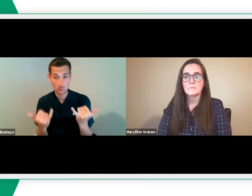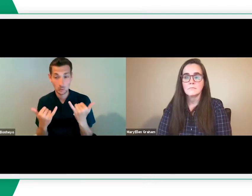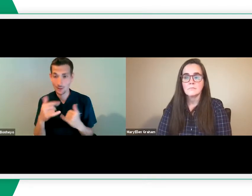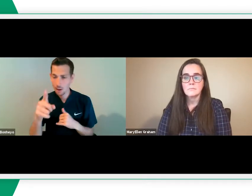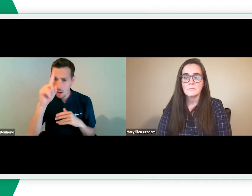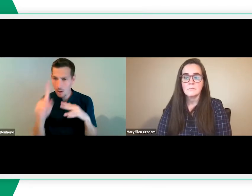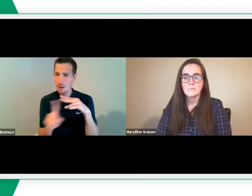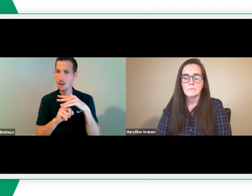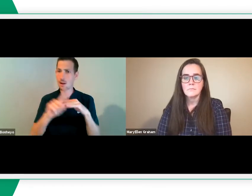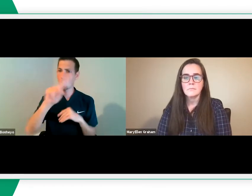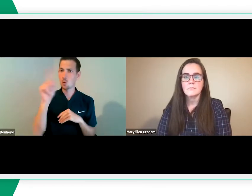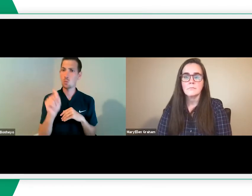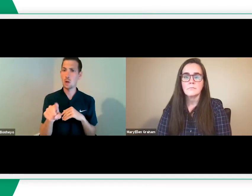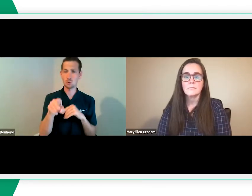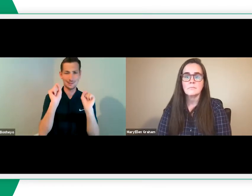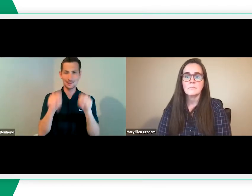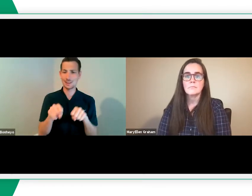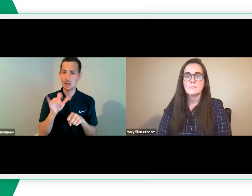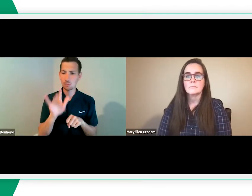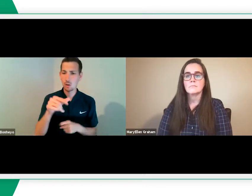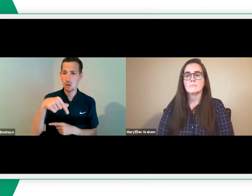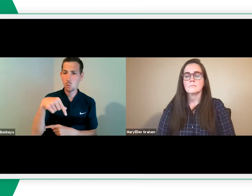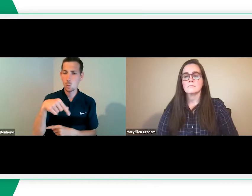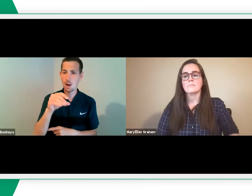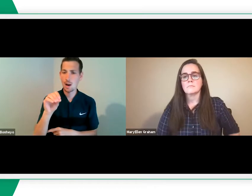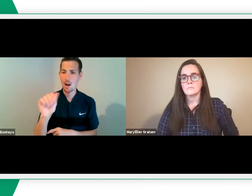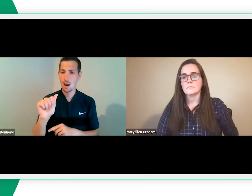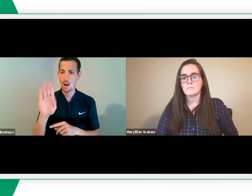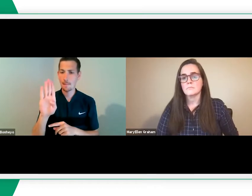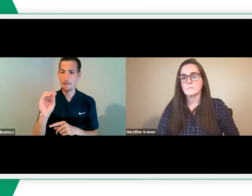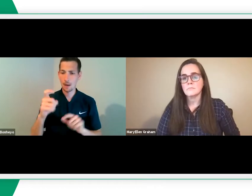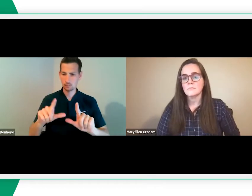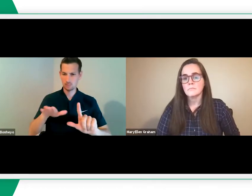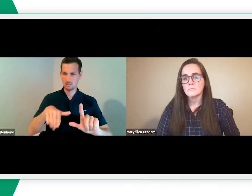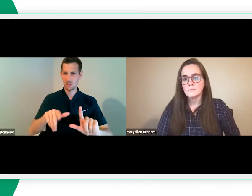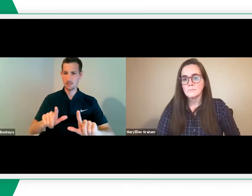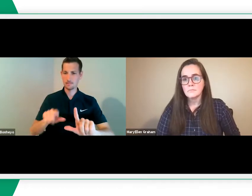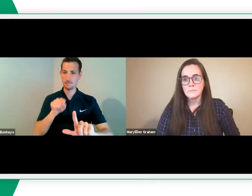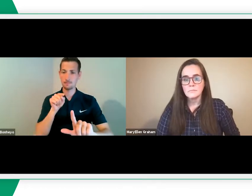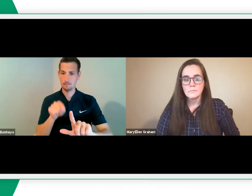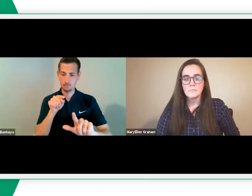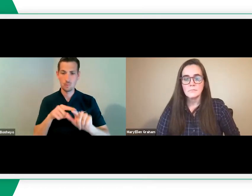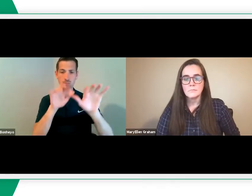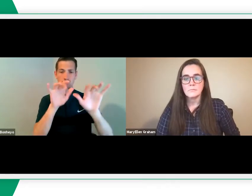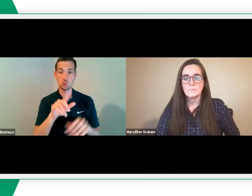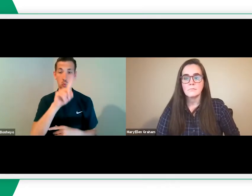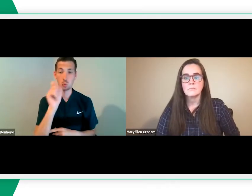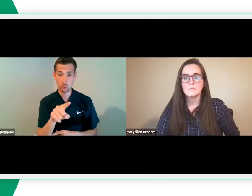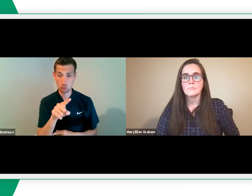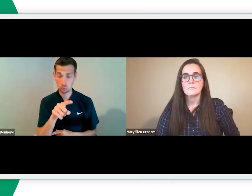So if during today's discussion you have a question, you can always type it in the Q&A box down